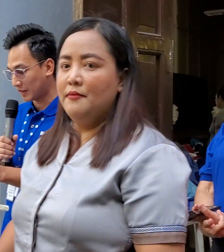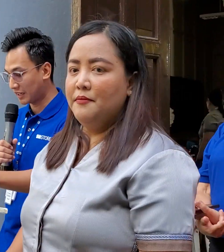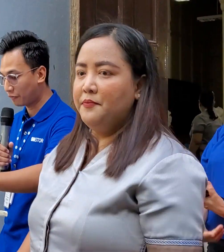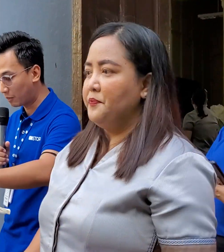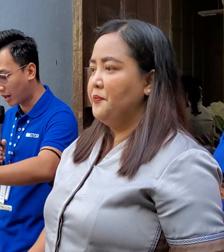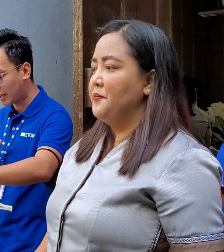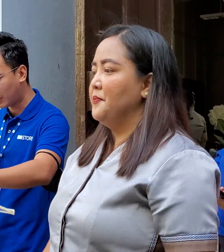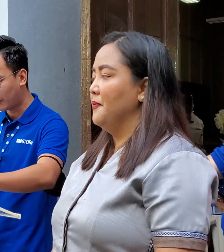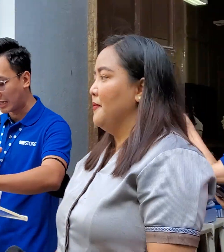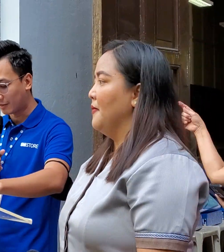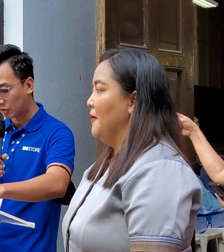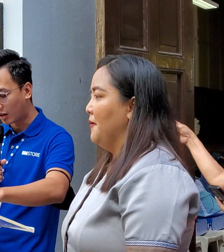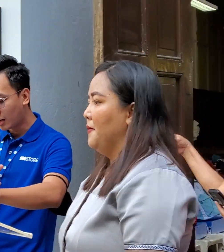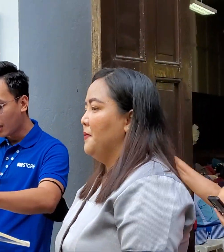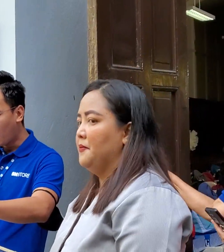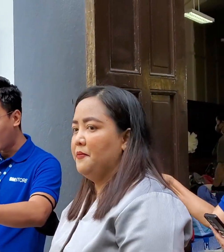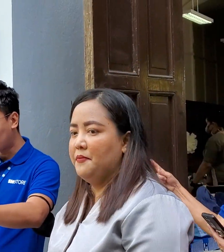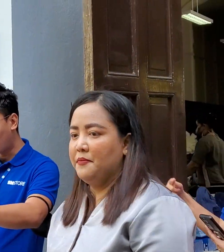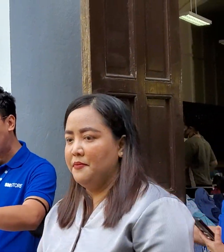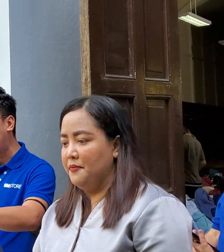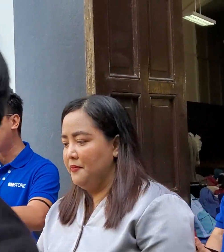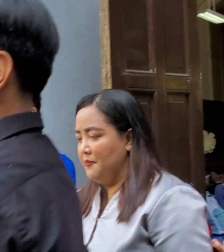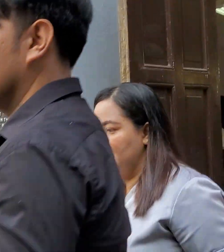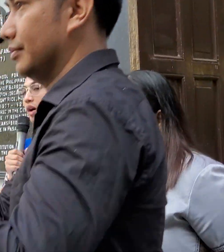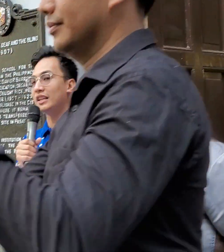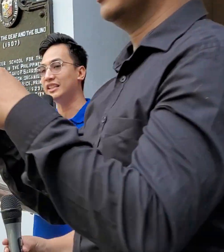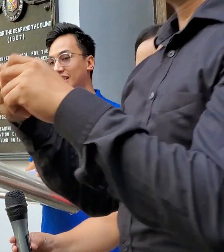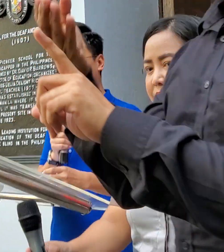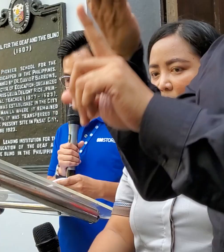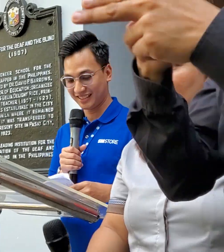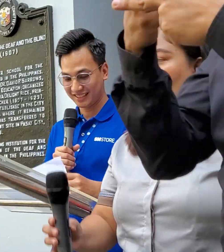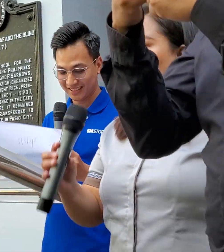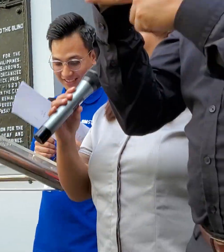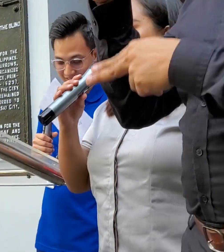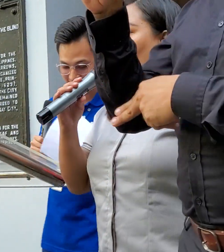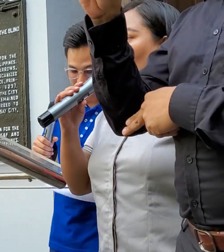Vice President for Marketing of SM Store, Ms. Roshan Nanduani.